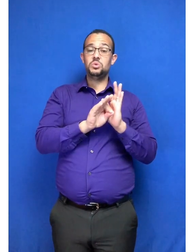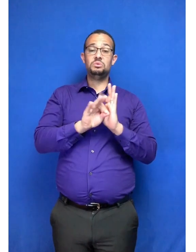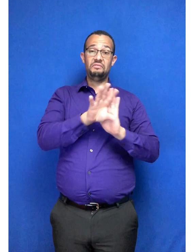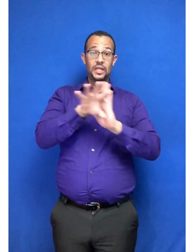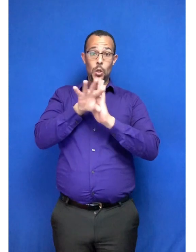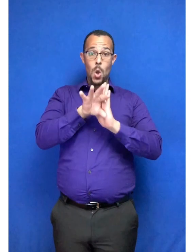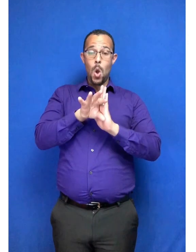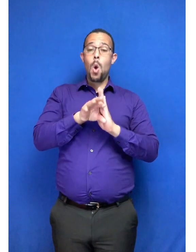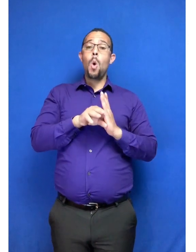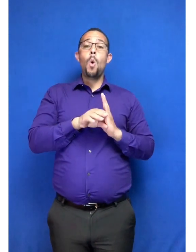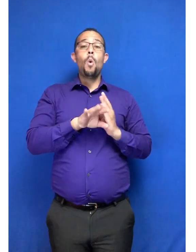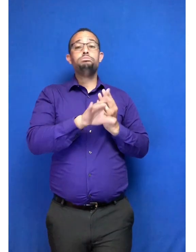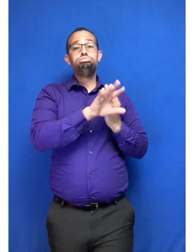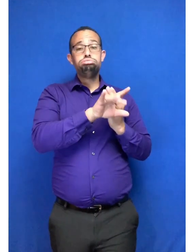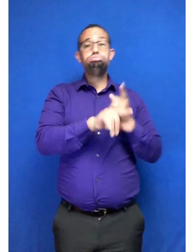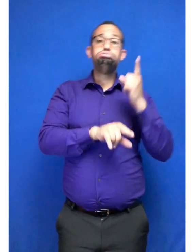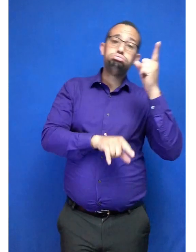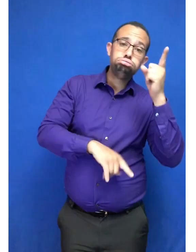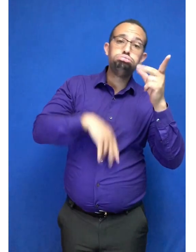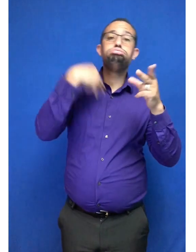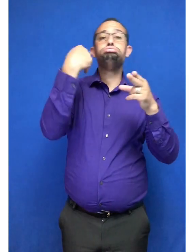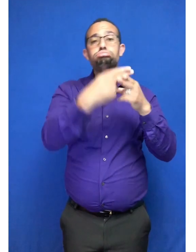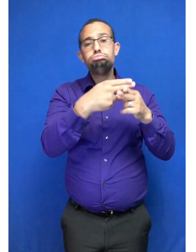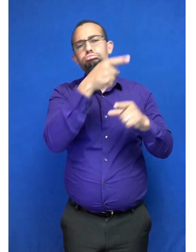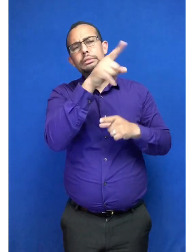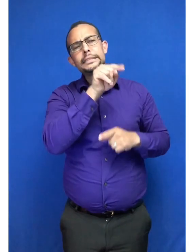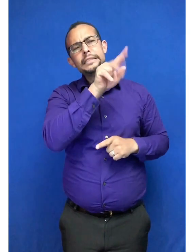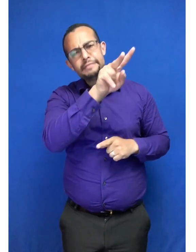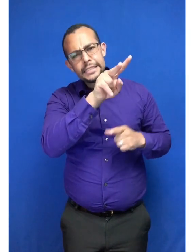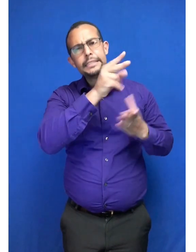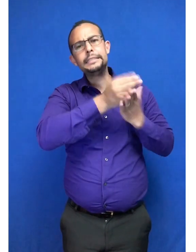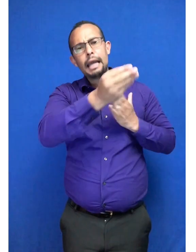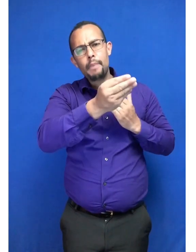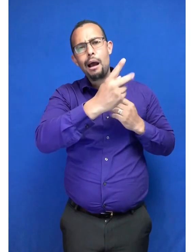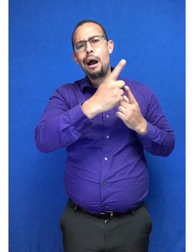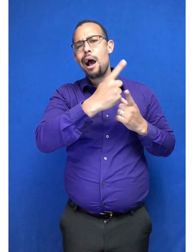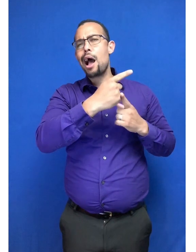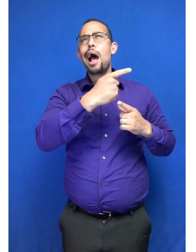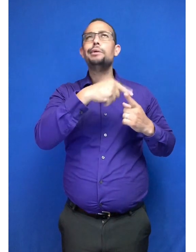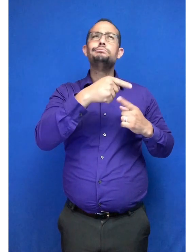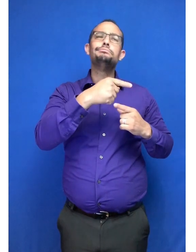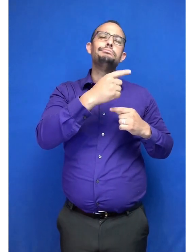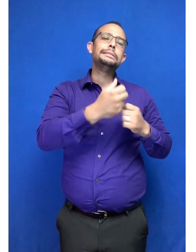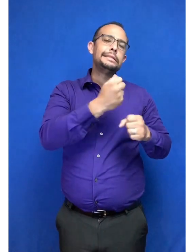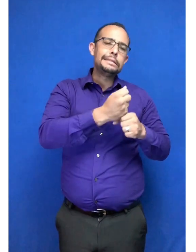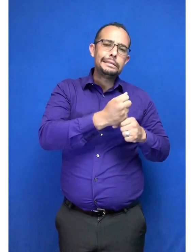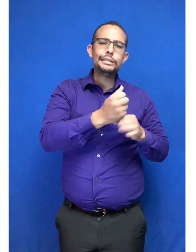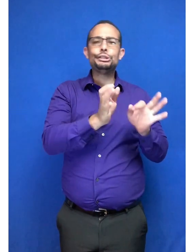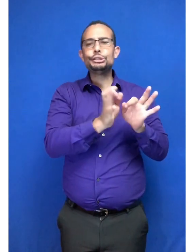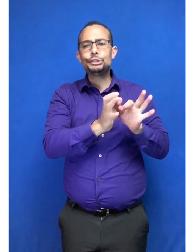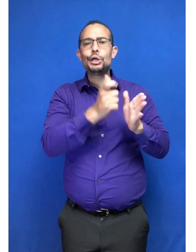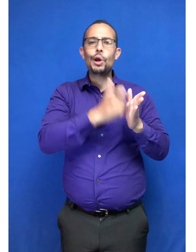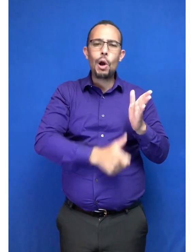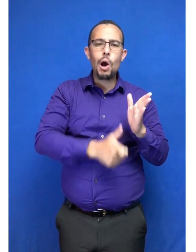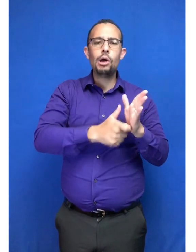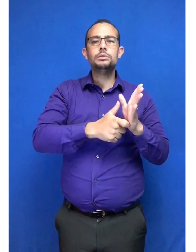about this, call out the items. This TV was purchased this year or is valued at this much. What's